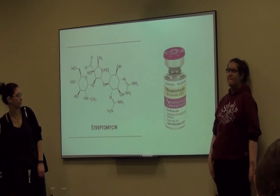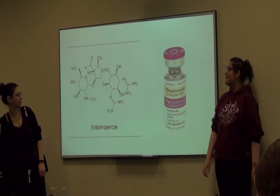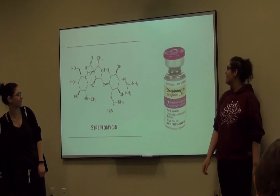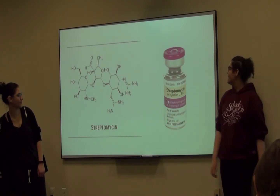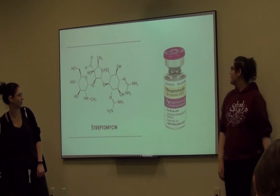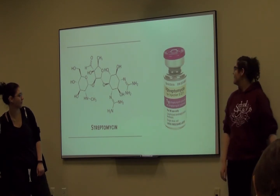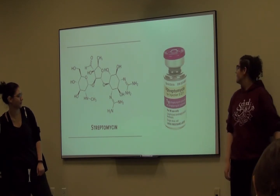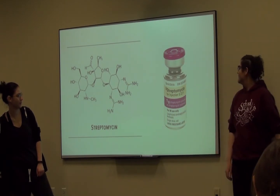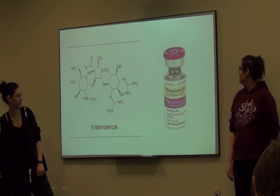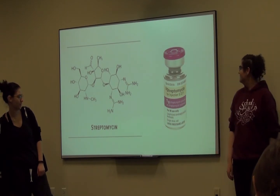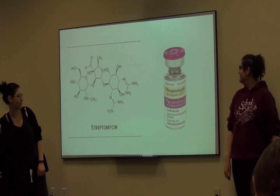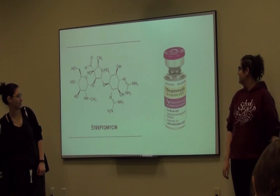So this is what it looks like.